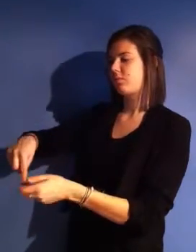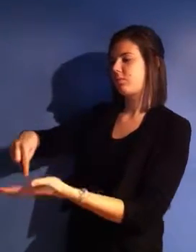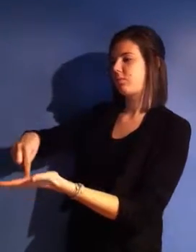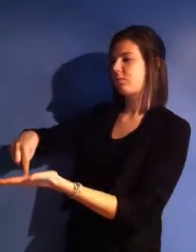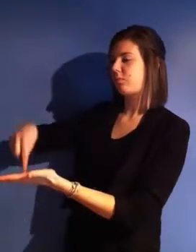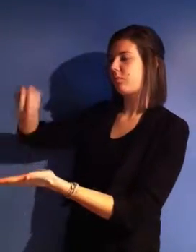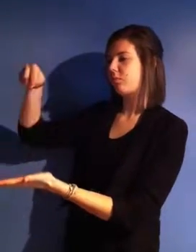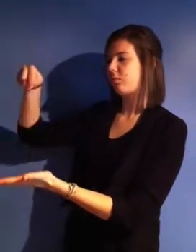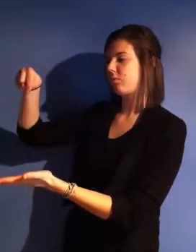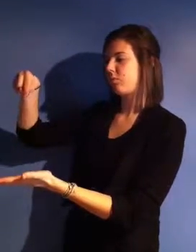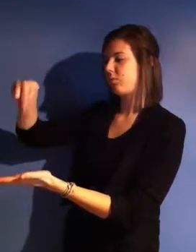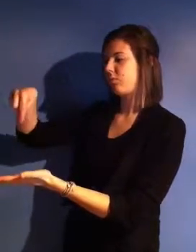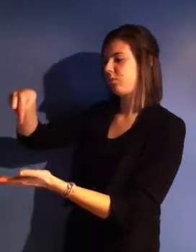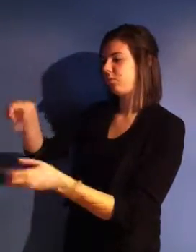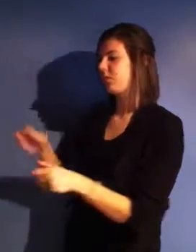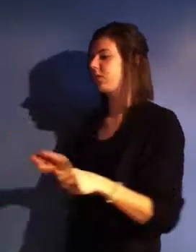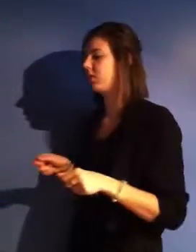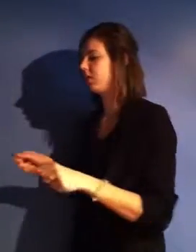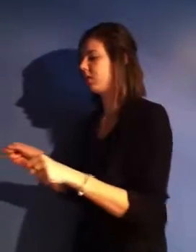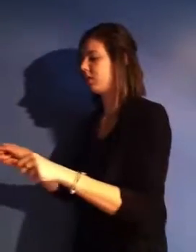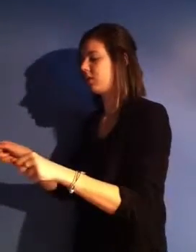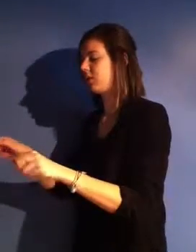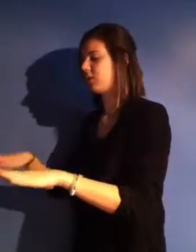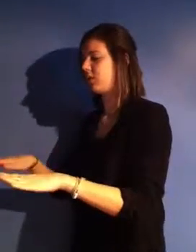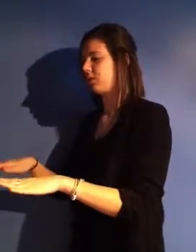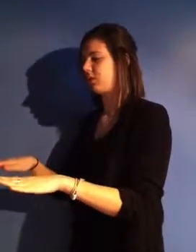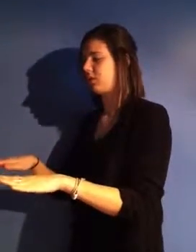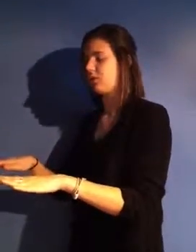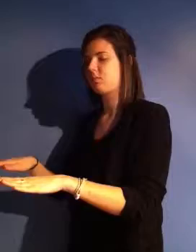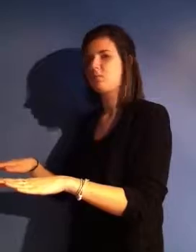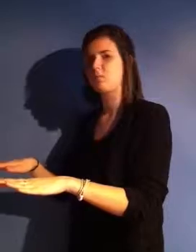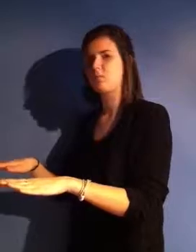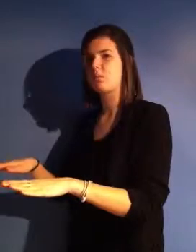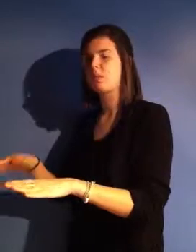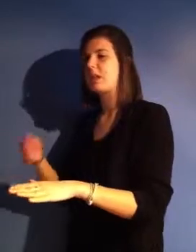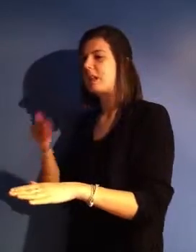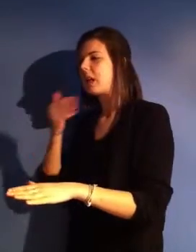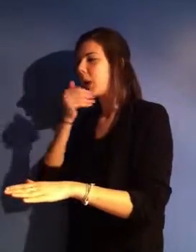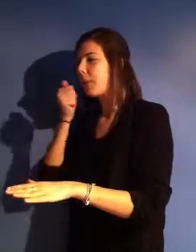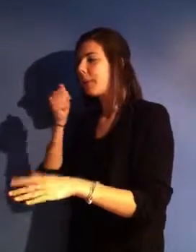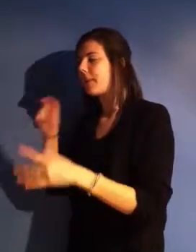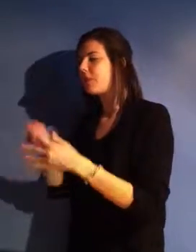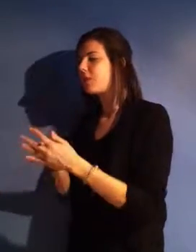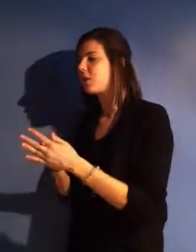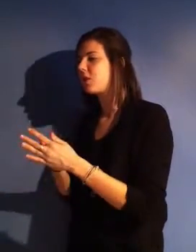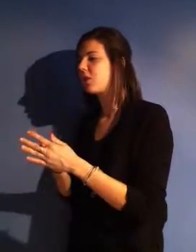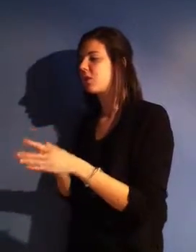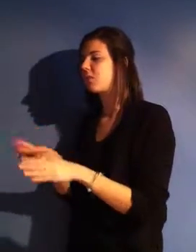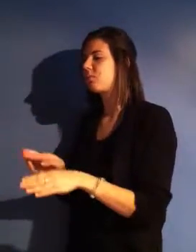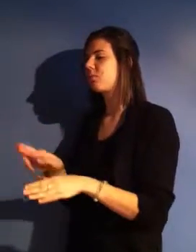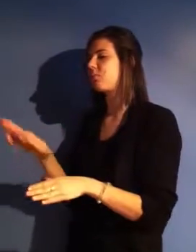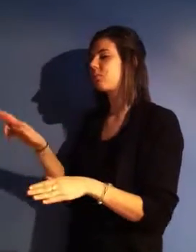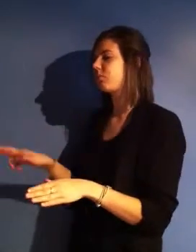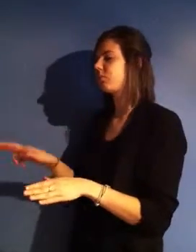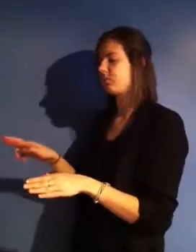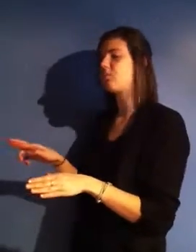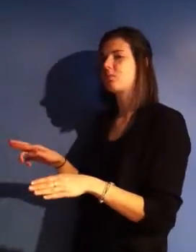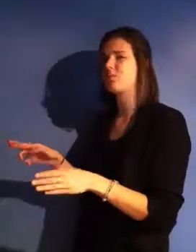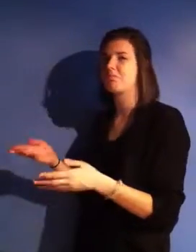fabric, you put it under there. It's probably better to start sewing on the right side of your zipper. So you